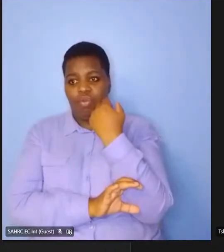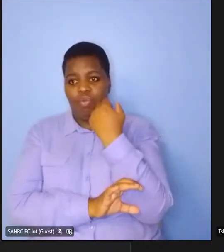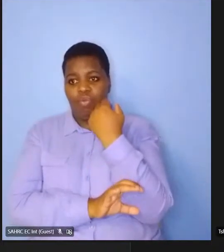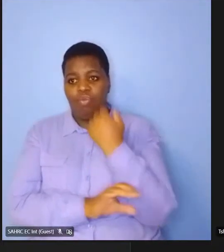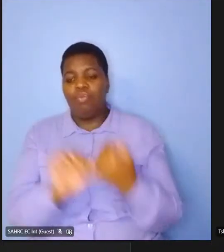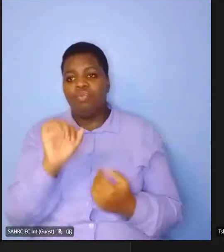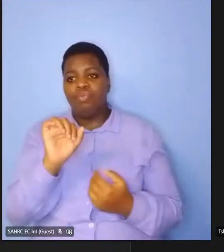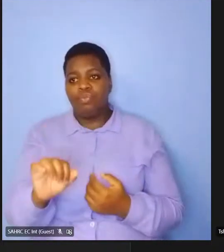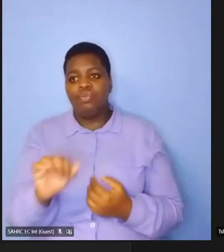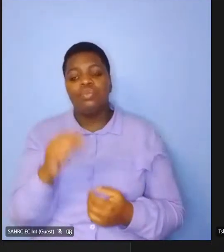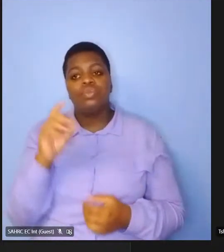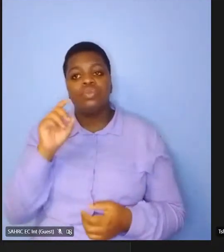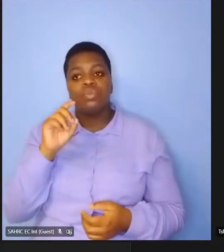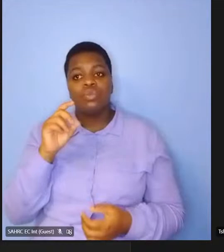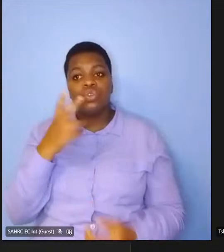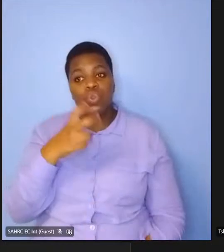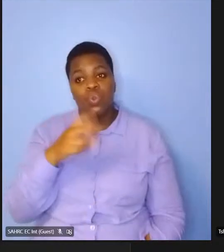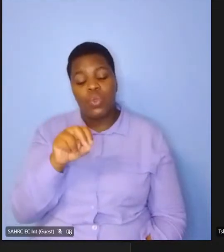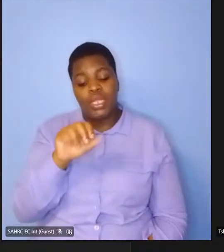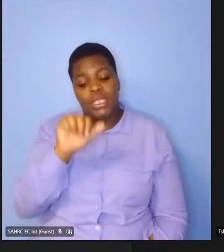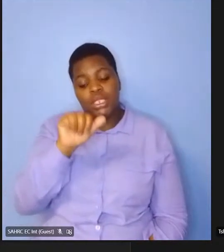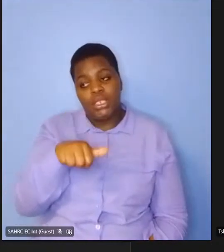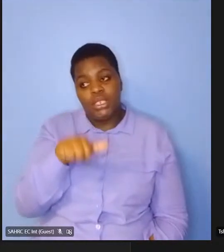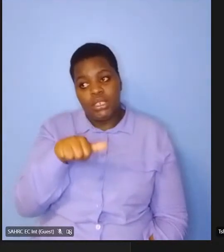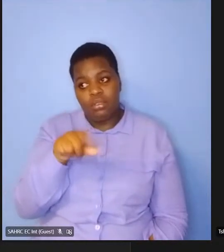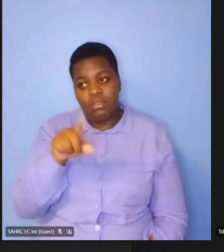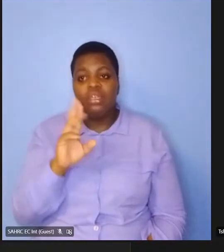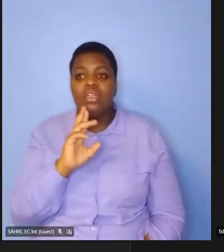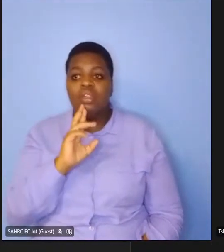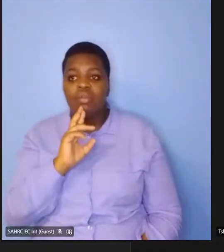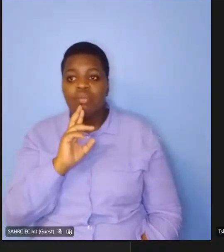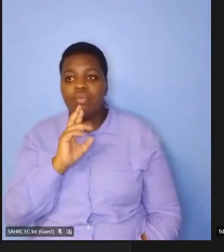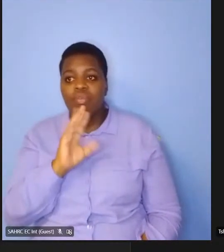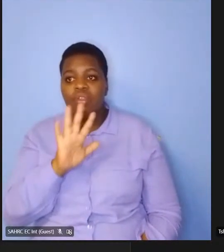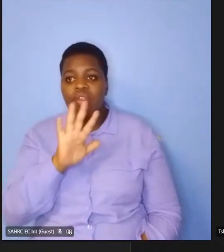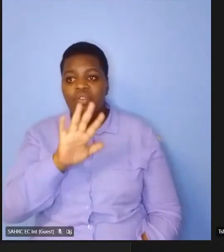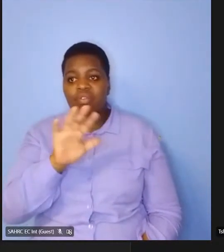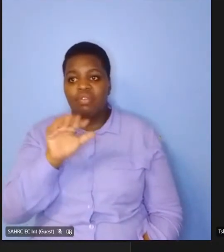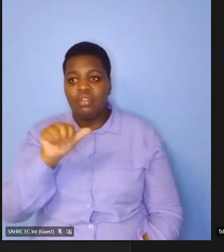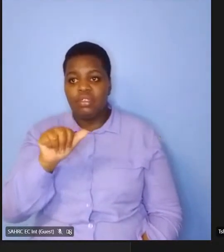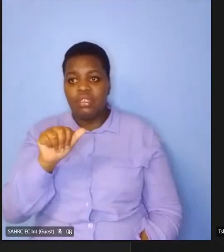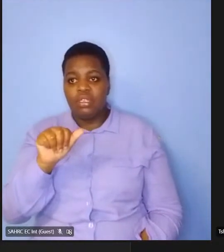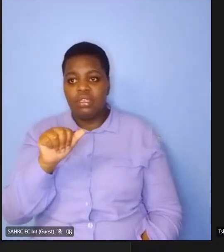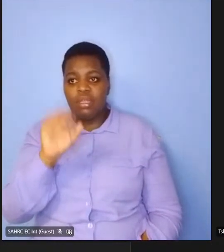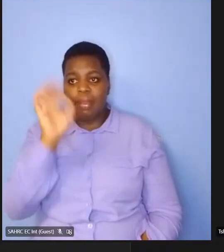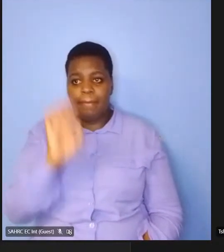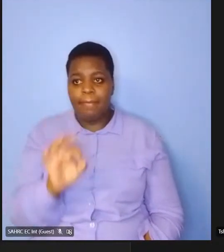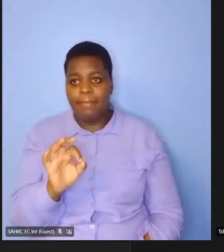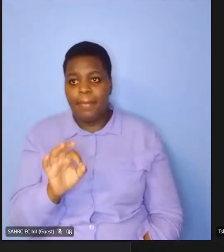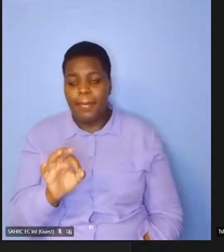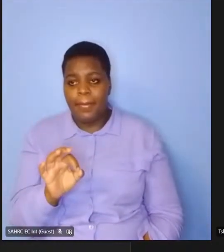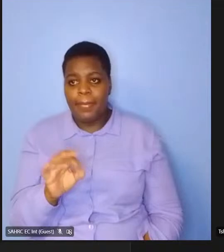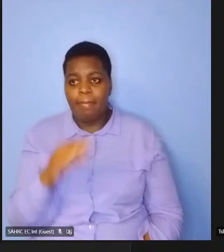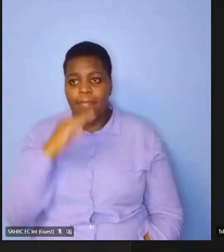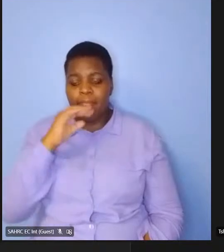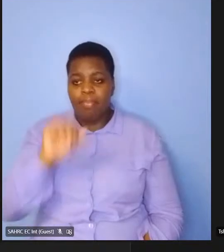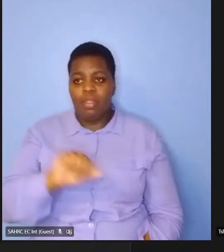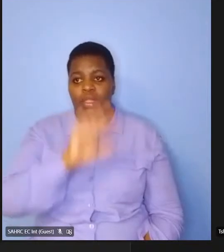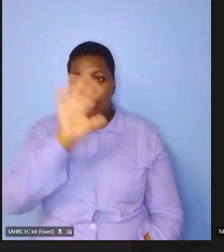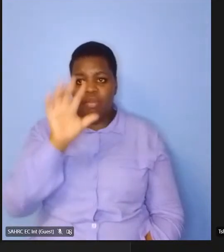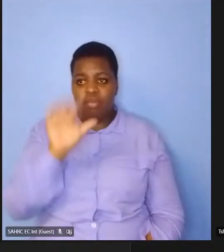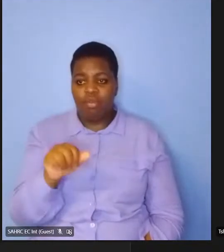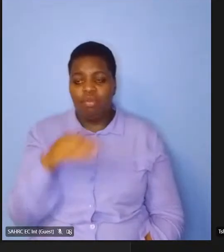According to a 2016 Love Not Hate report, 56% of LGBTI South Africans surveyed said